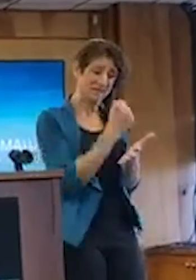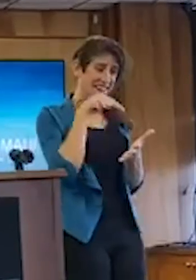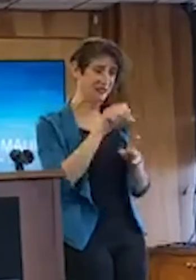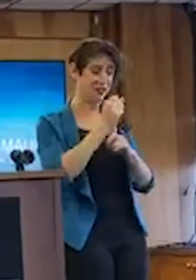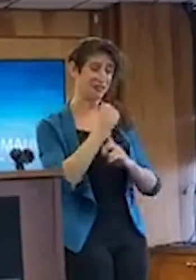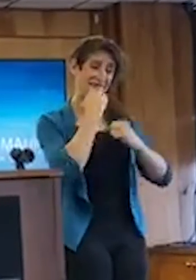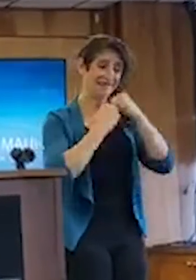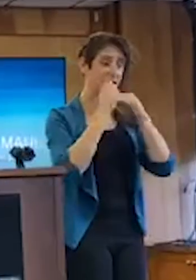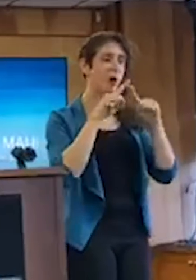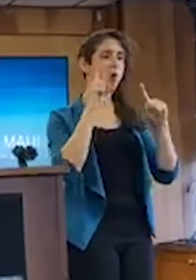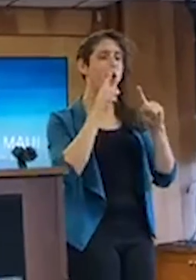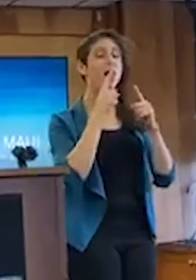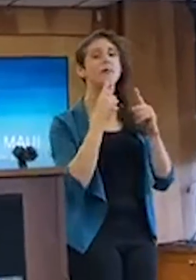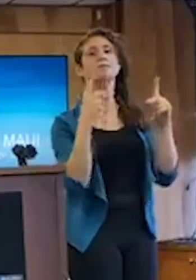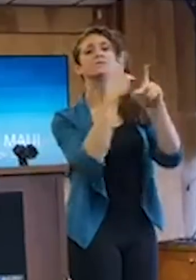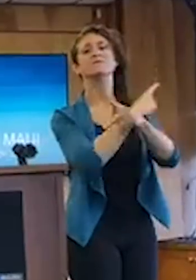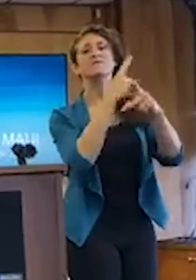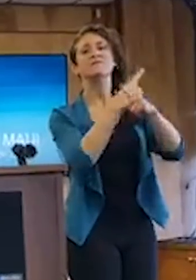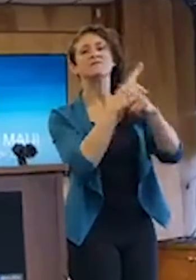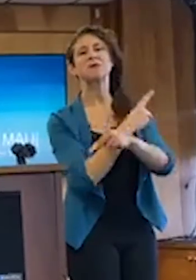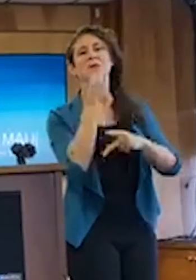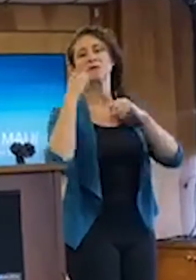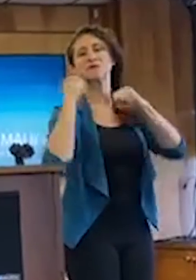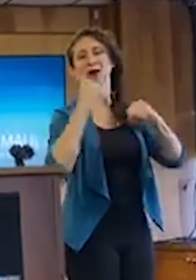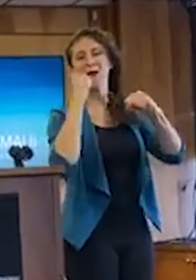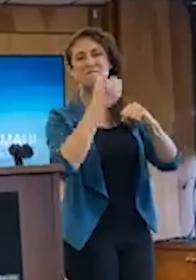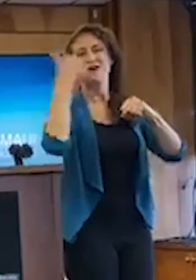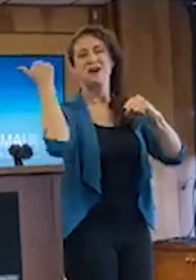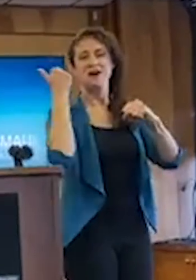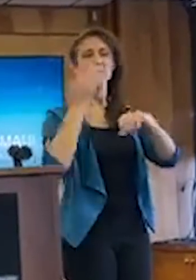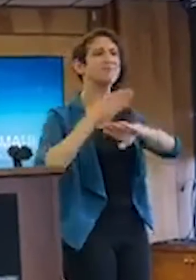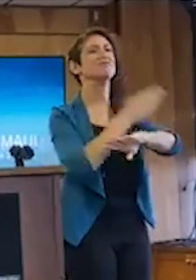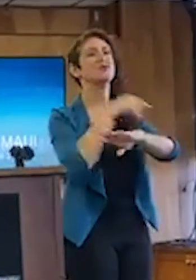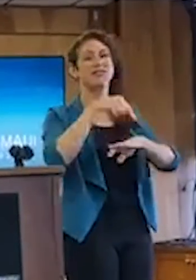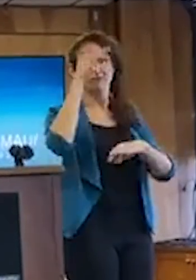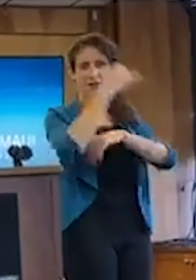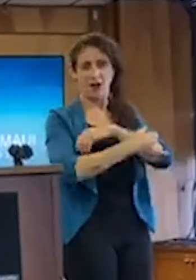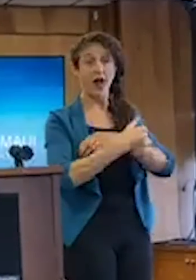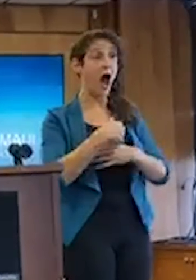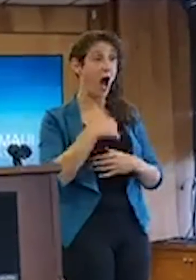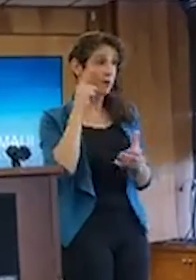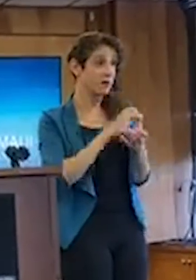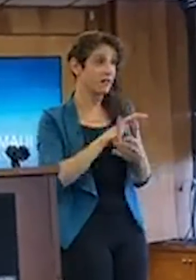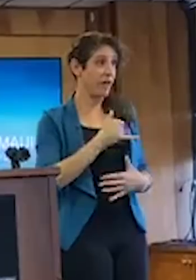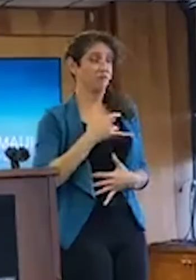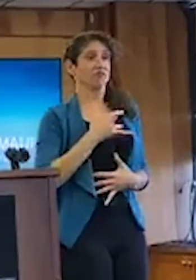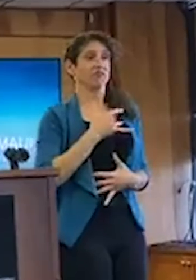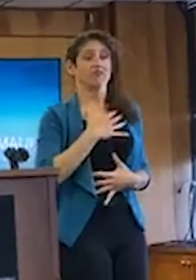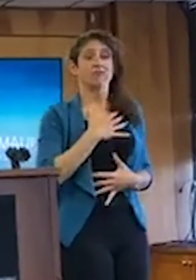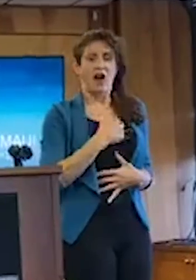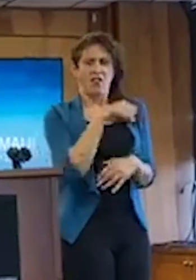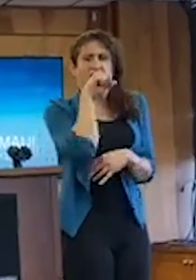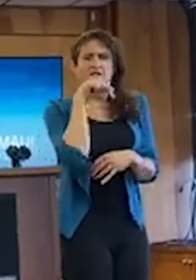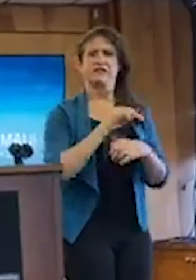like it has never been before. Maui strong. I truly believe it. It is in my heart. I love this community, and